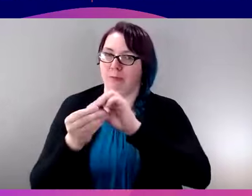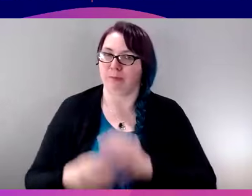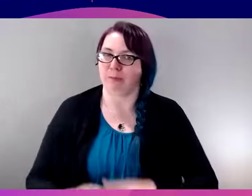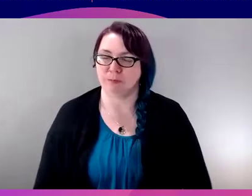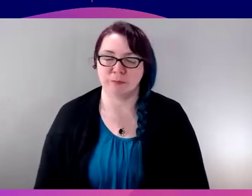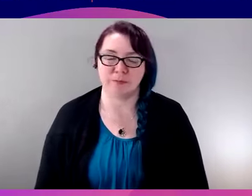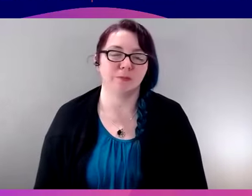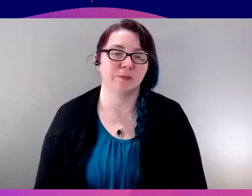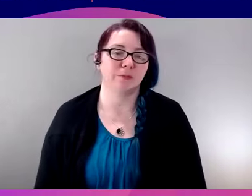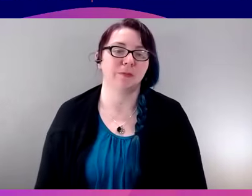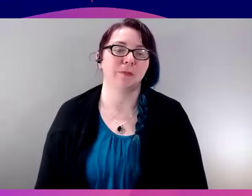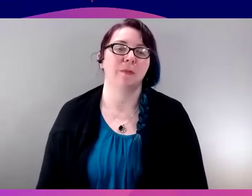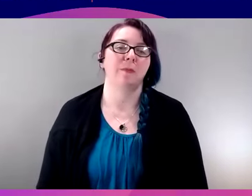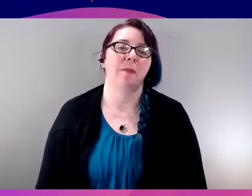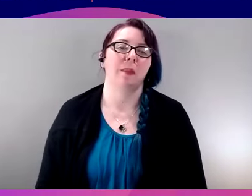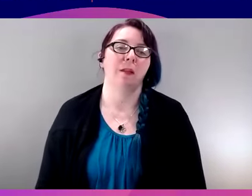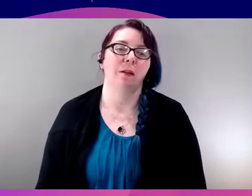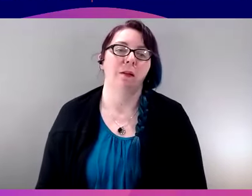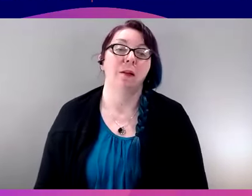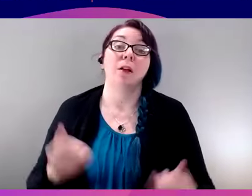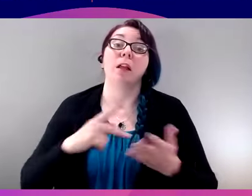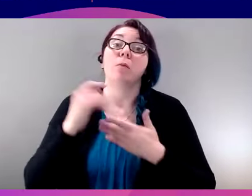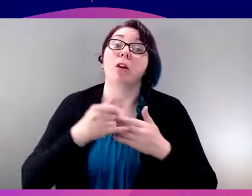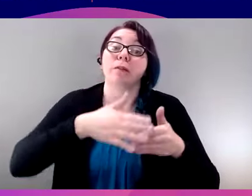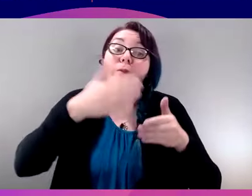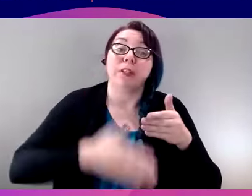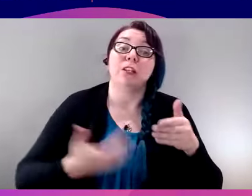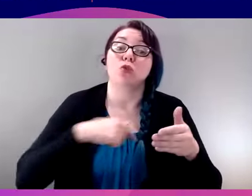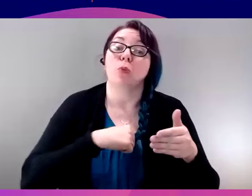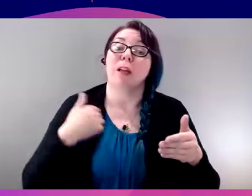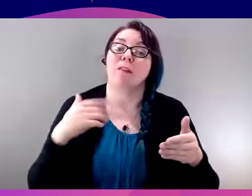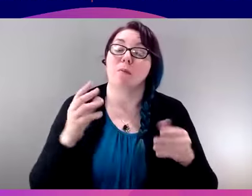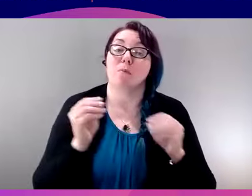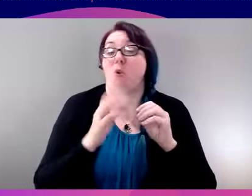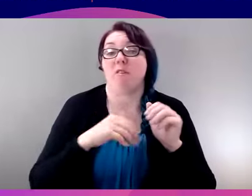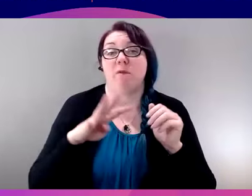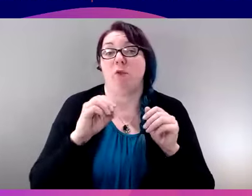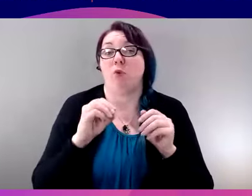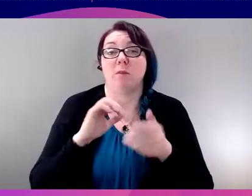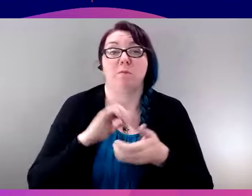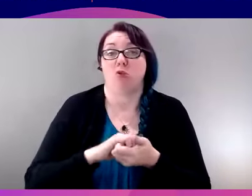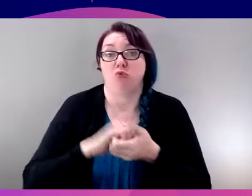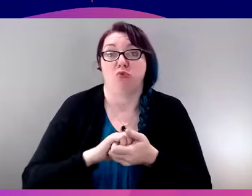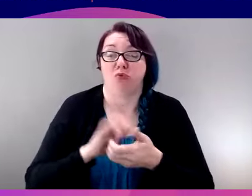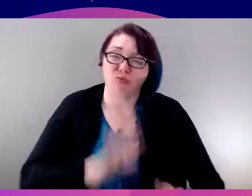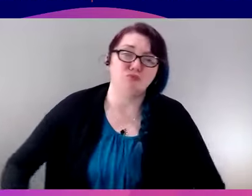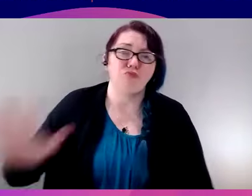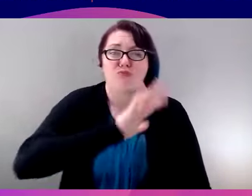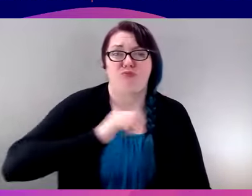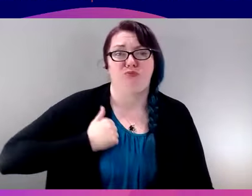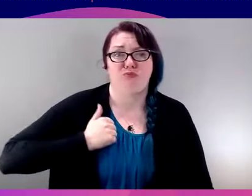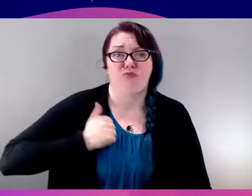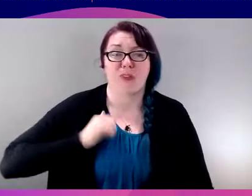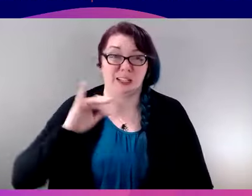40+ partners across the country. This is inclusive of animal and human service organizations that are shown in this